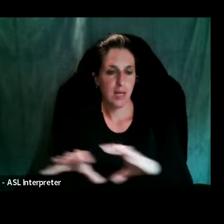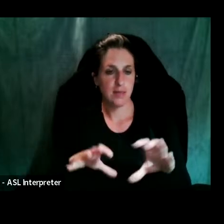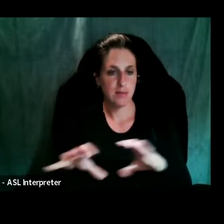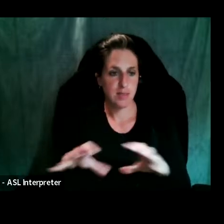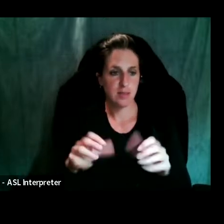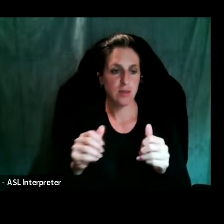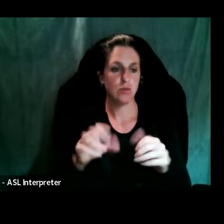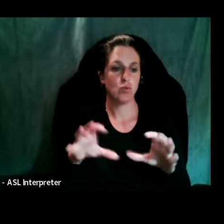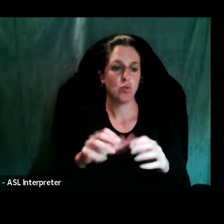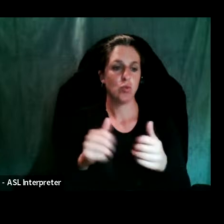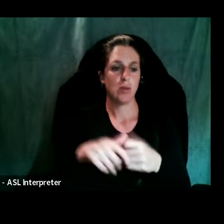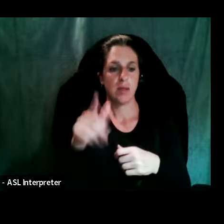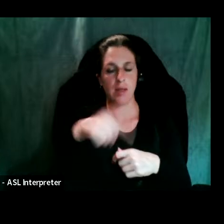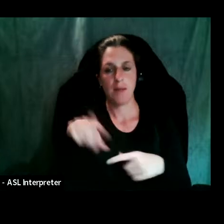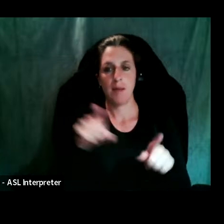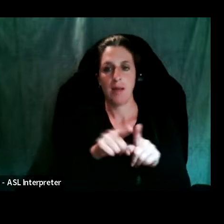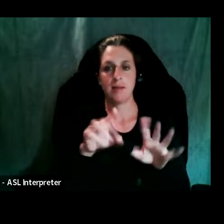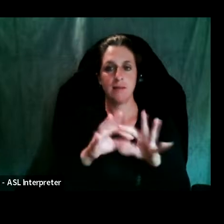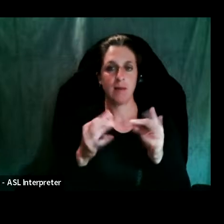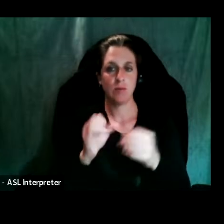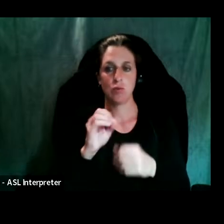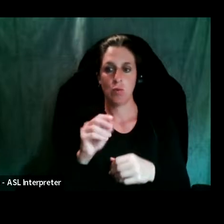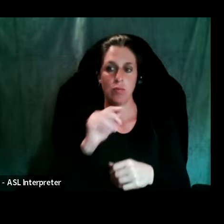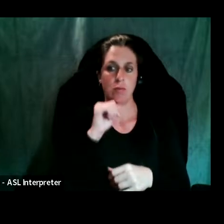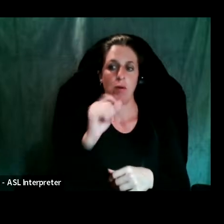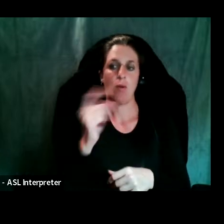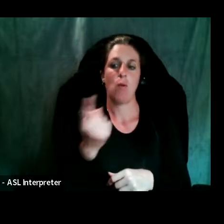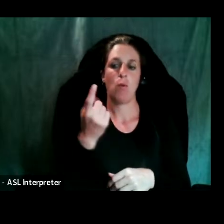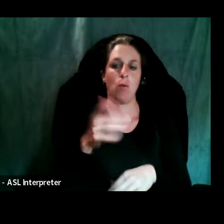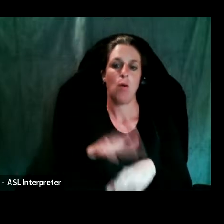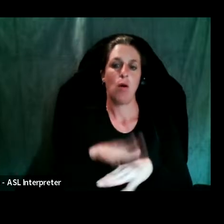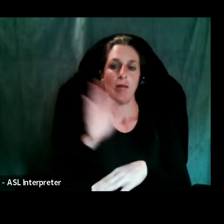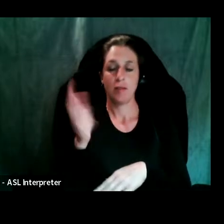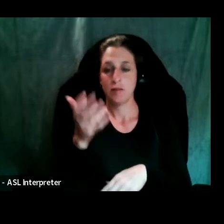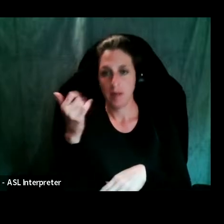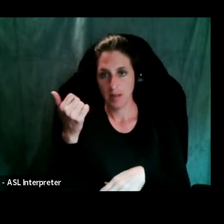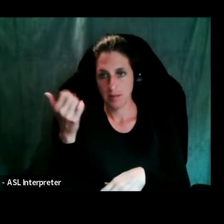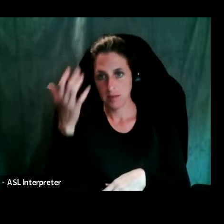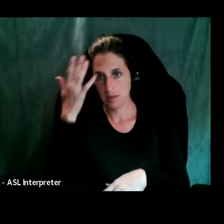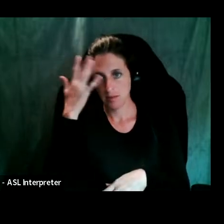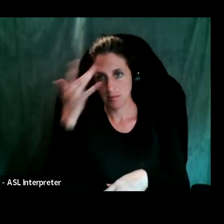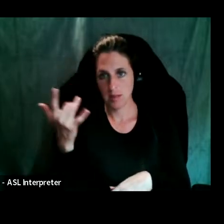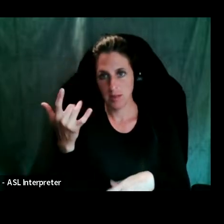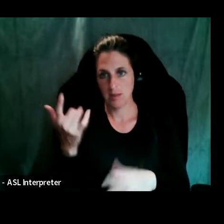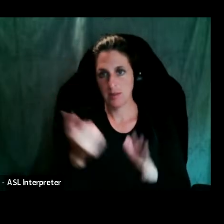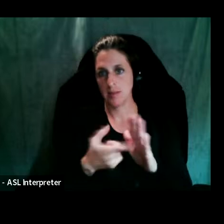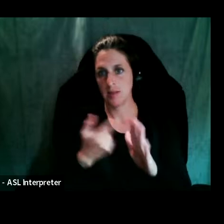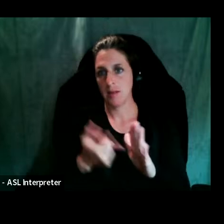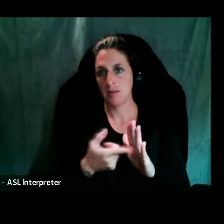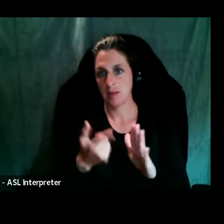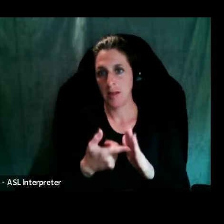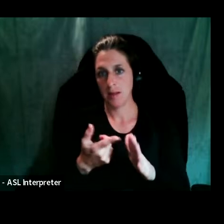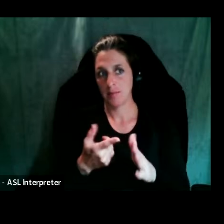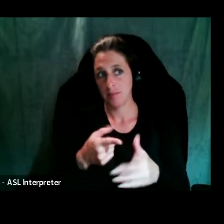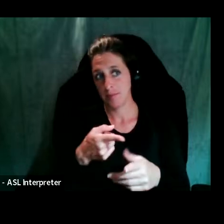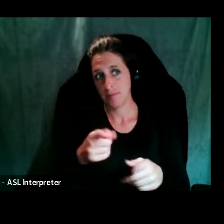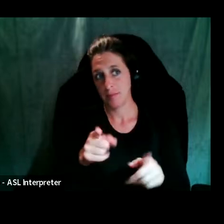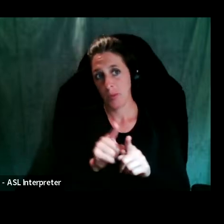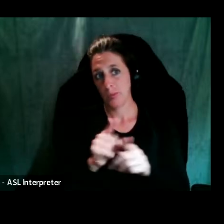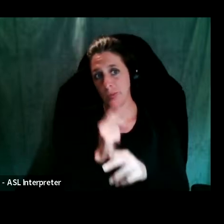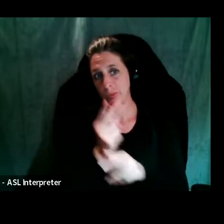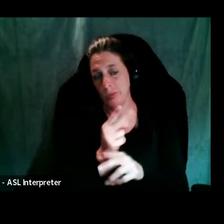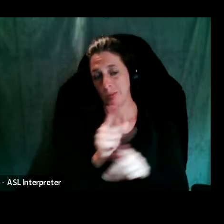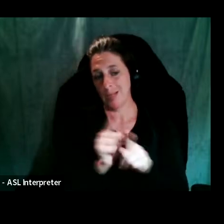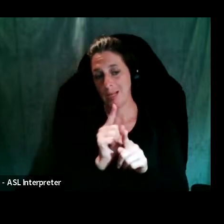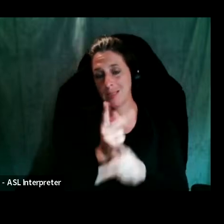as a family so that they're not always on their devices, right? Because sometimes it's kind of used as a babysitter too.